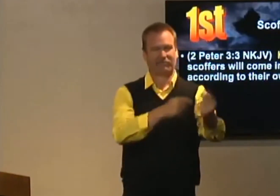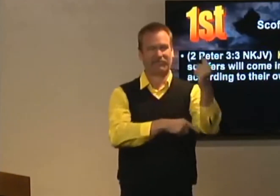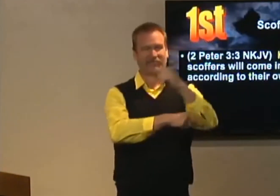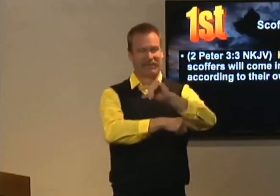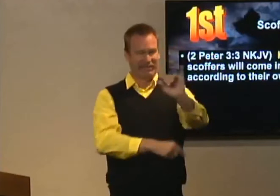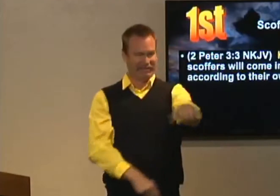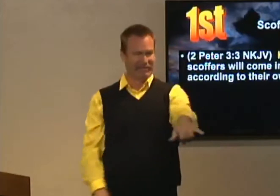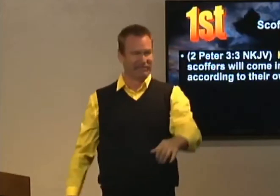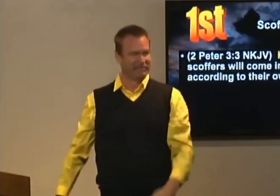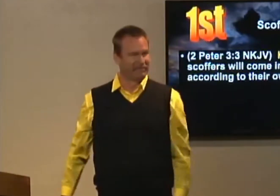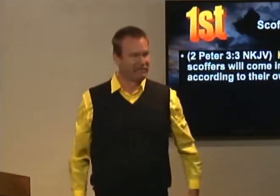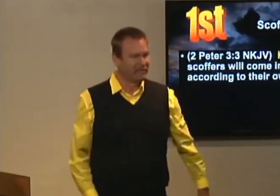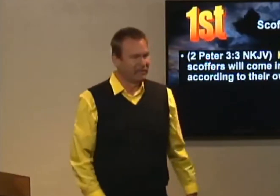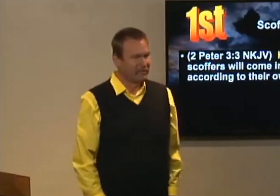happening. Because right now